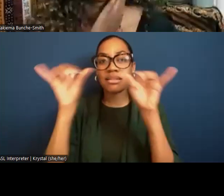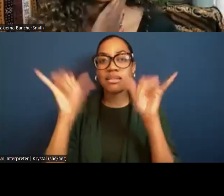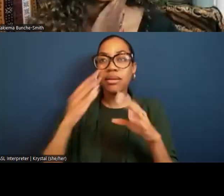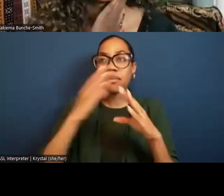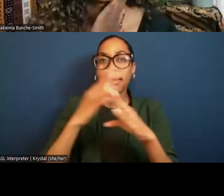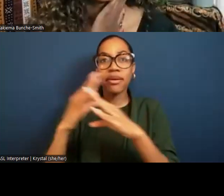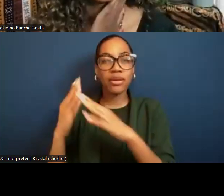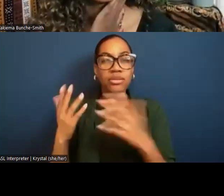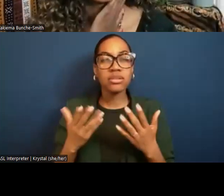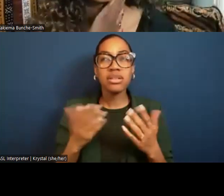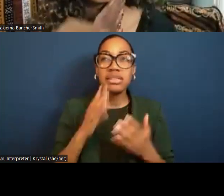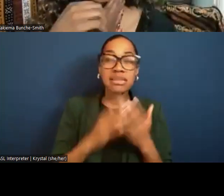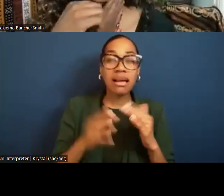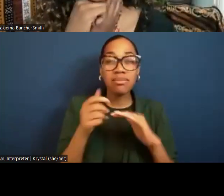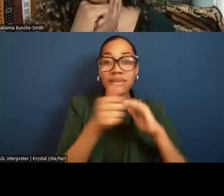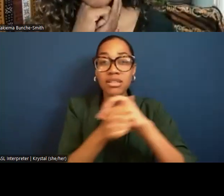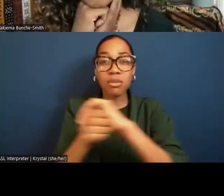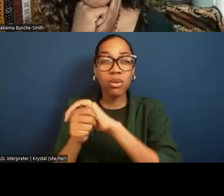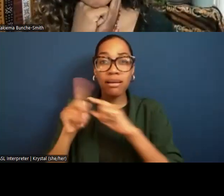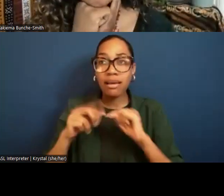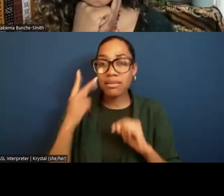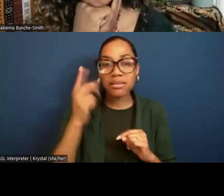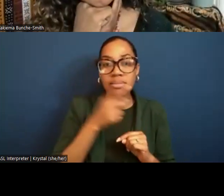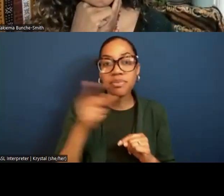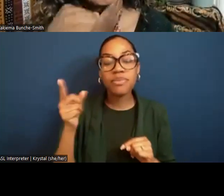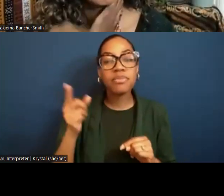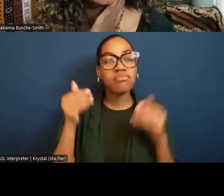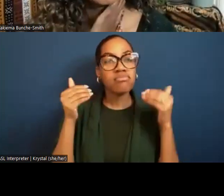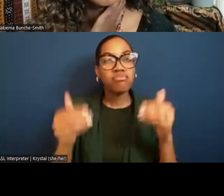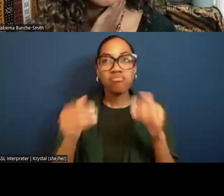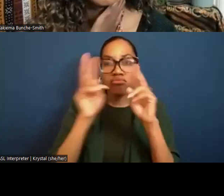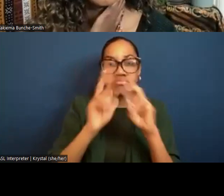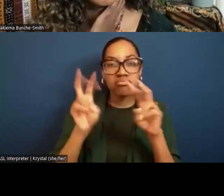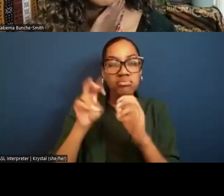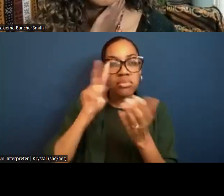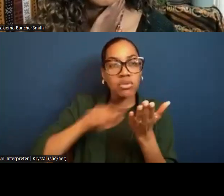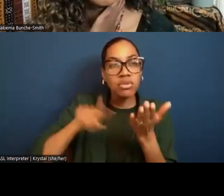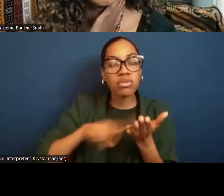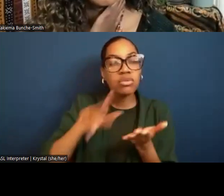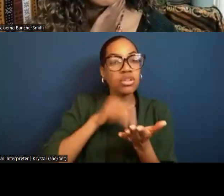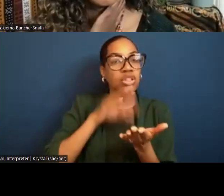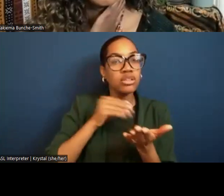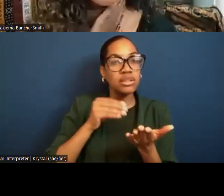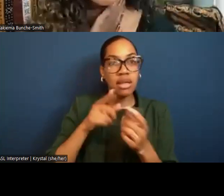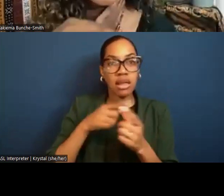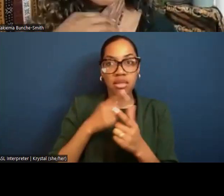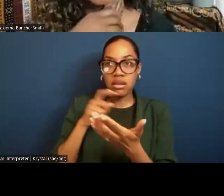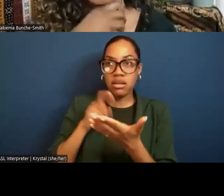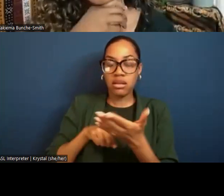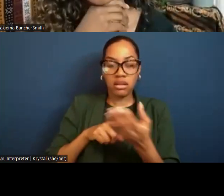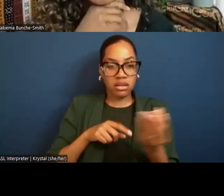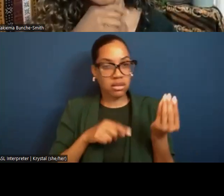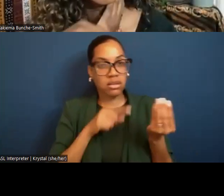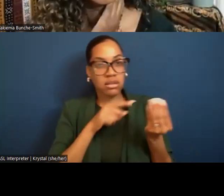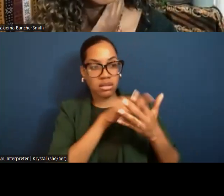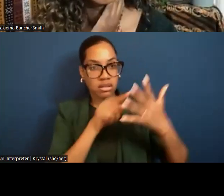to us. And then how do you put yourself in a position to think about the environments that you can help cultivate? I think it was shared earlier by Delana. How do you